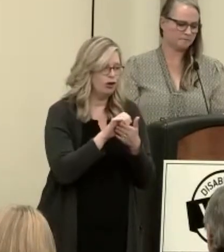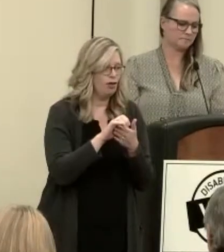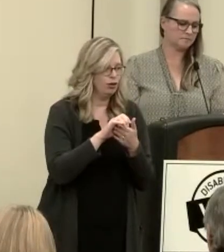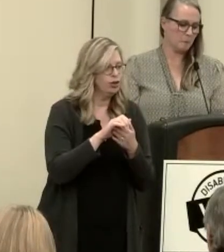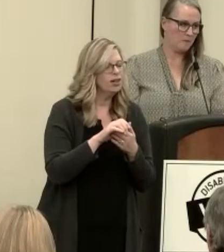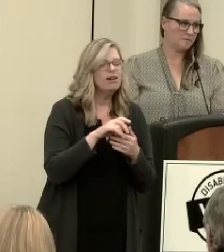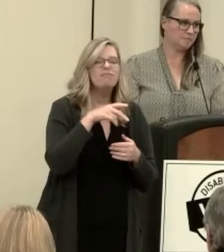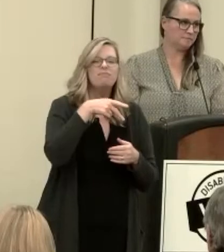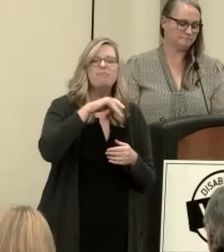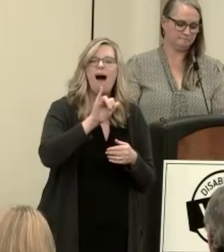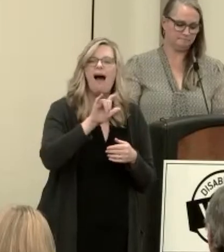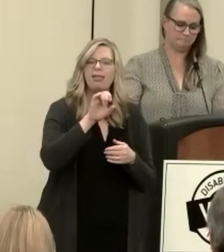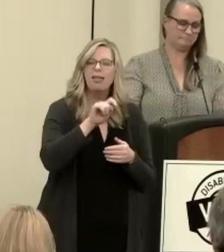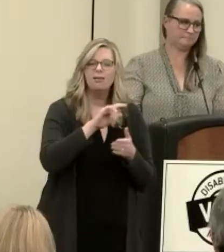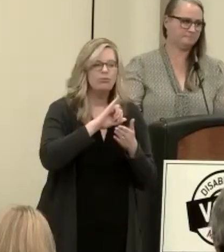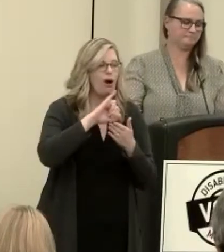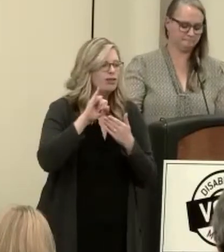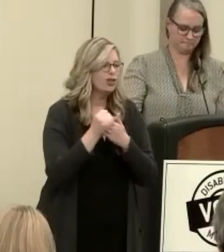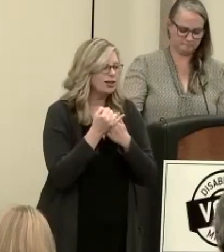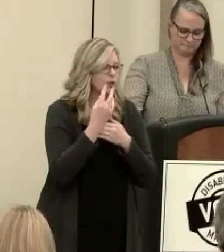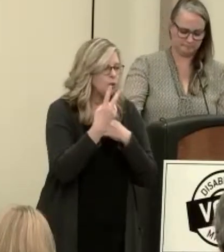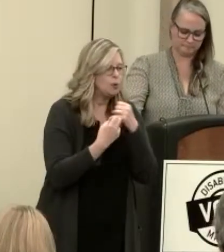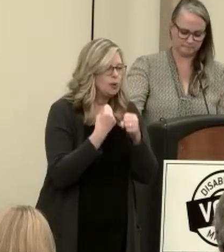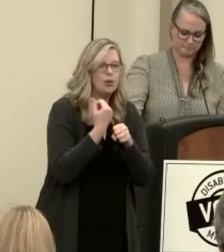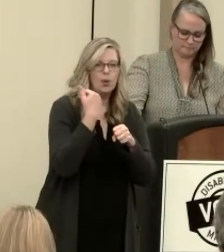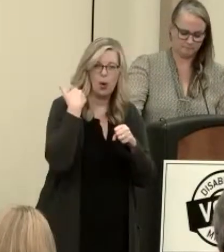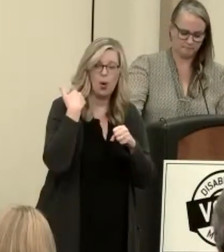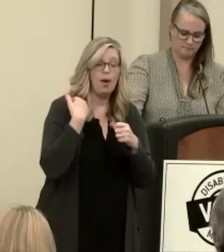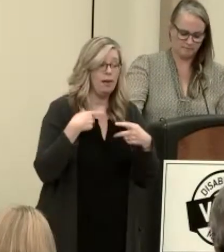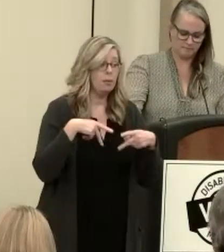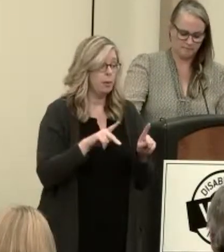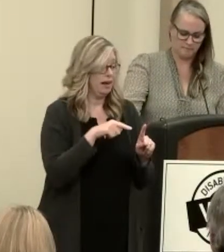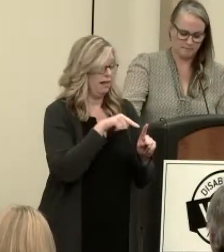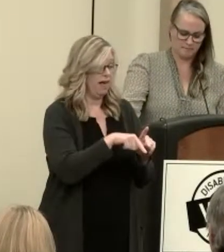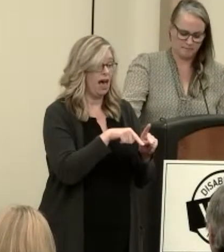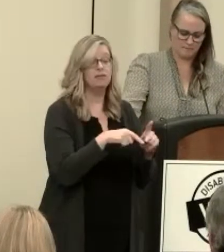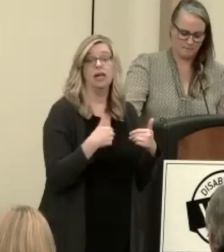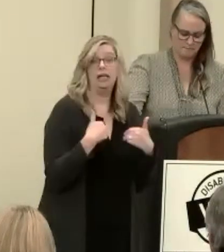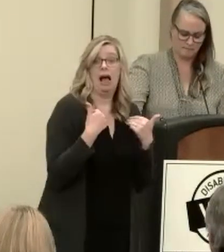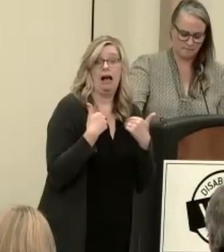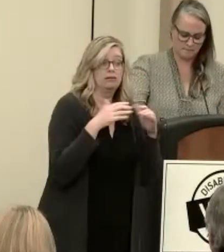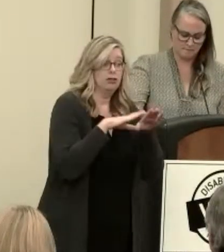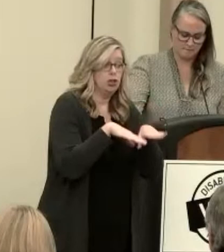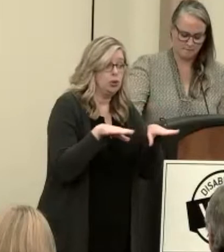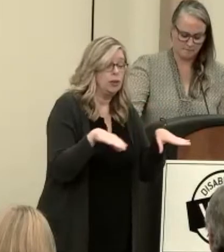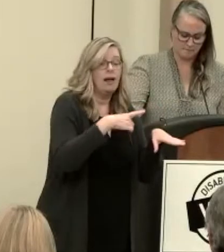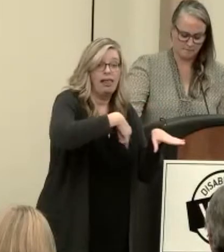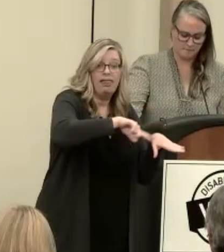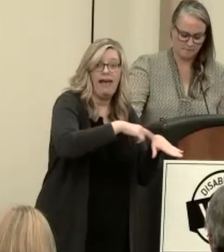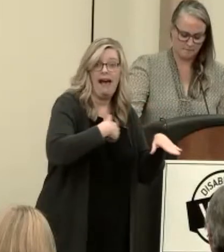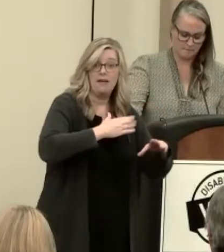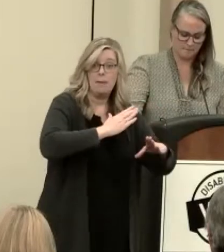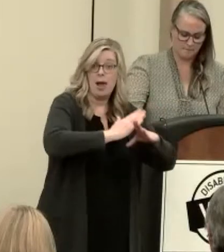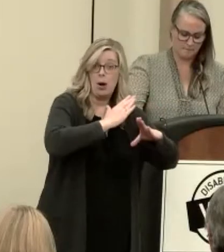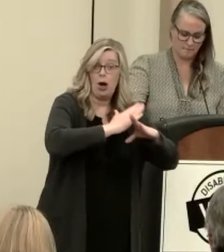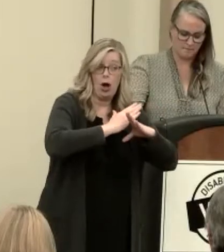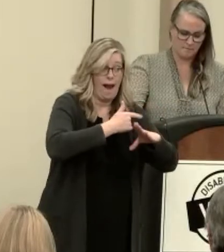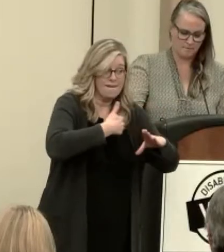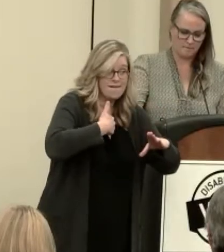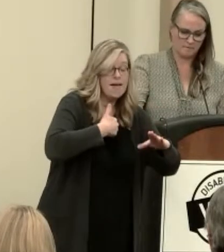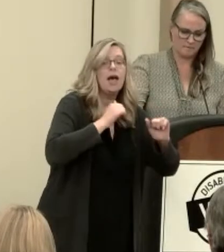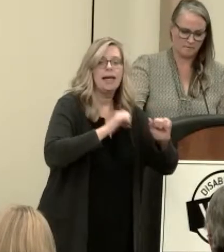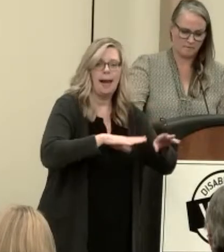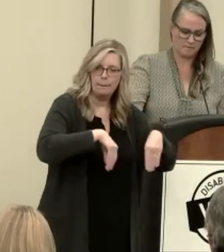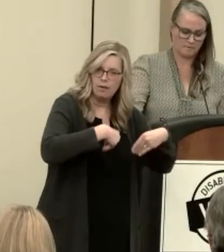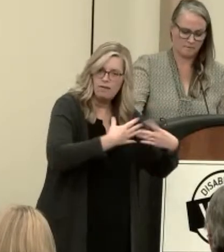allow those families that have adolescents that are struggling with significant barriers to receive those